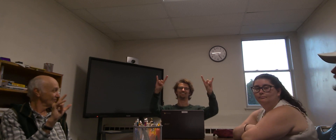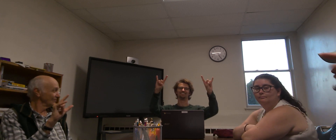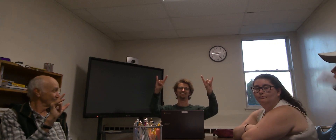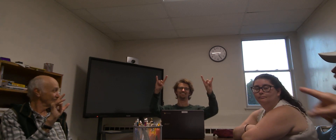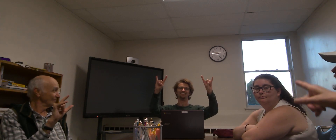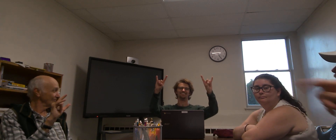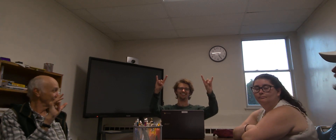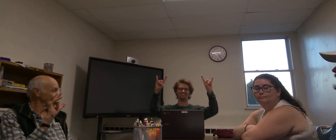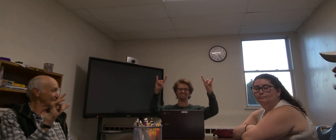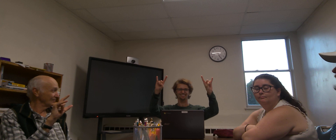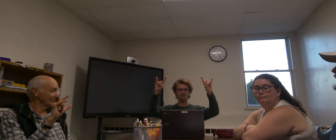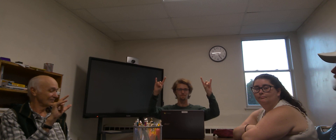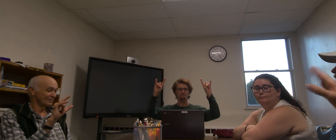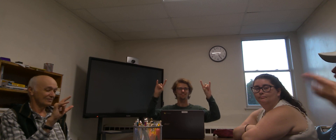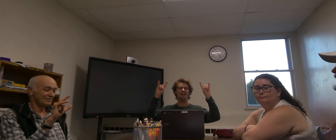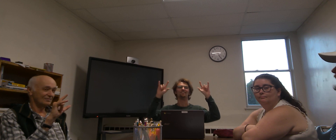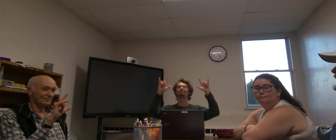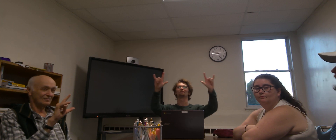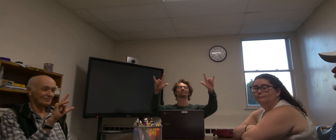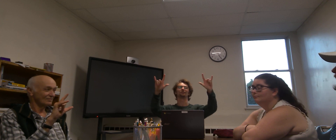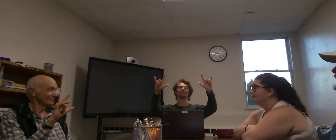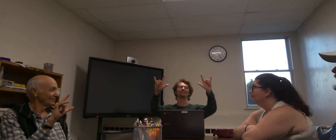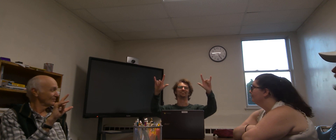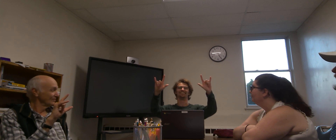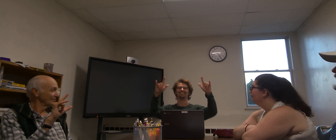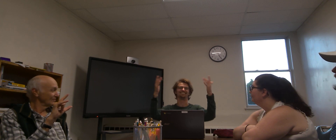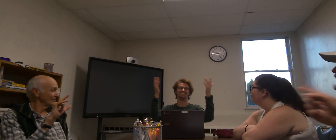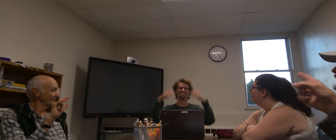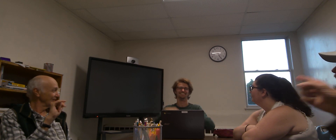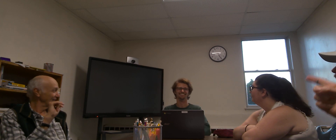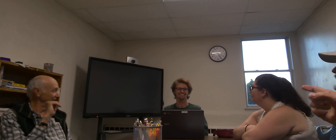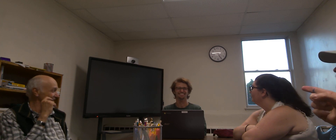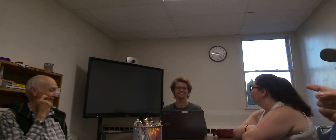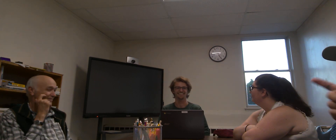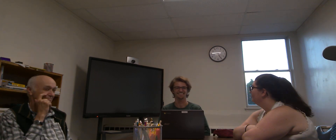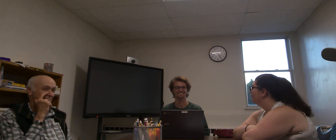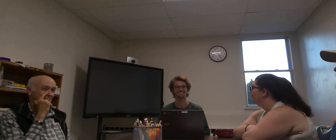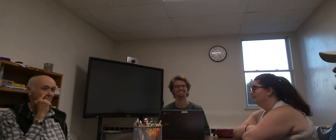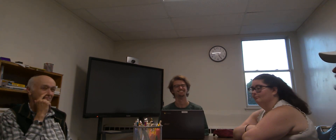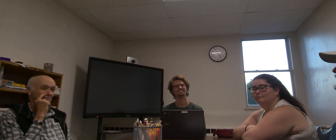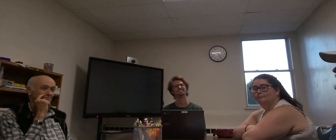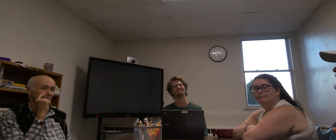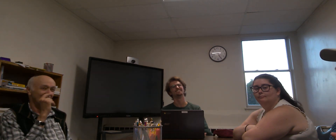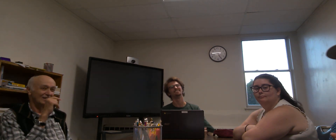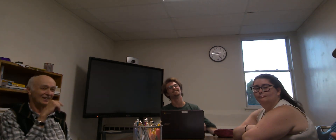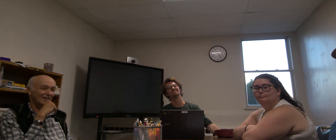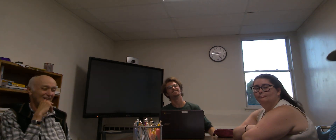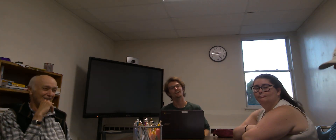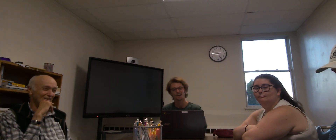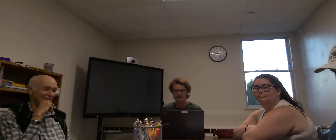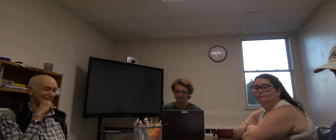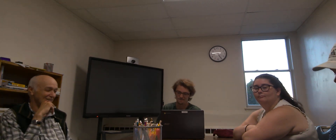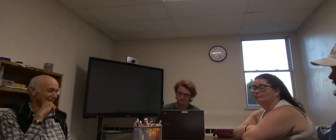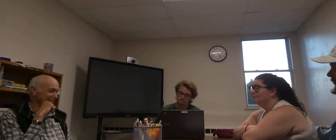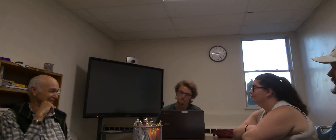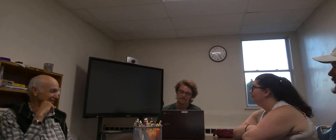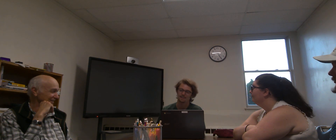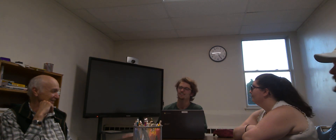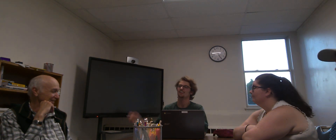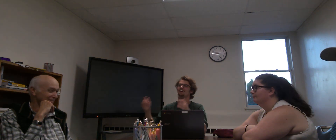Oh, Yeah. that I get And then people confused screw with it up that. and do this. And, Yes, and Yeah. it's like what? Anyway, I was on